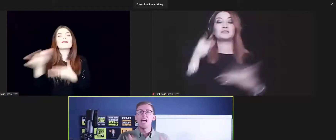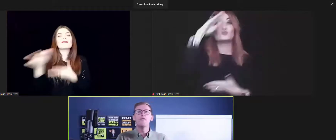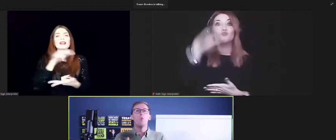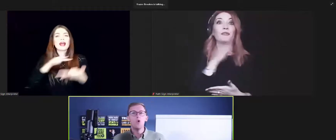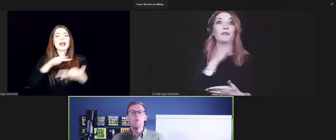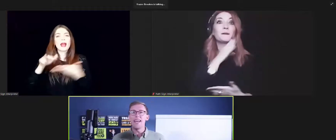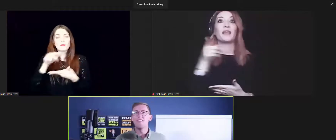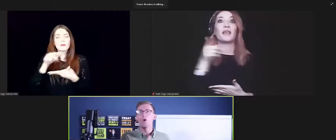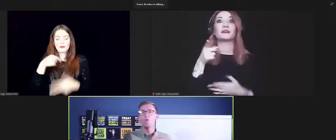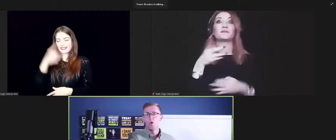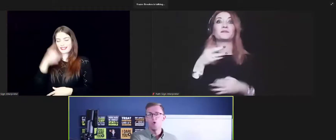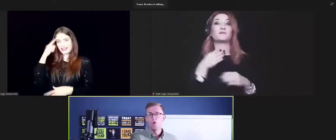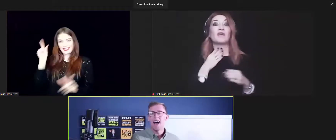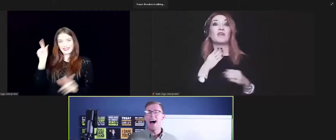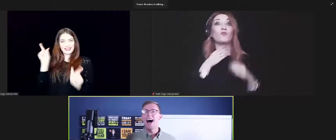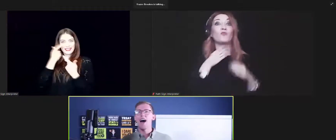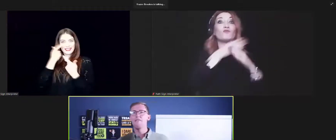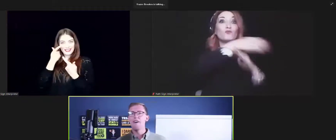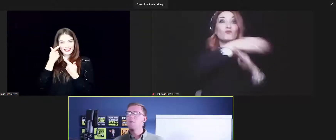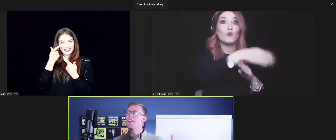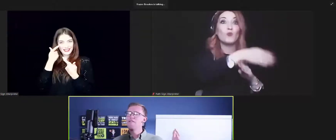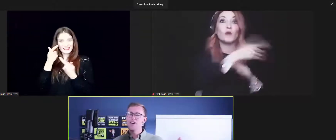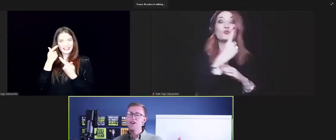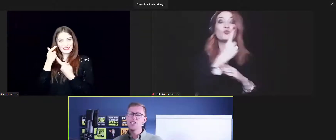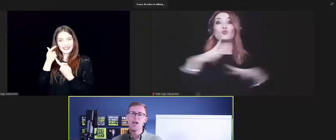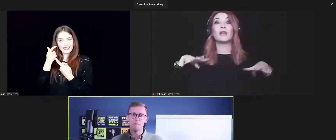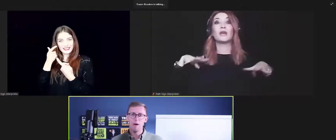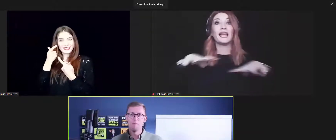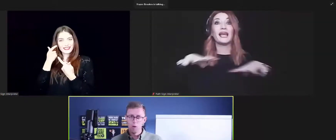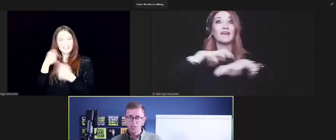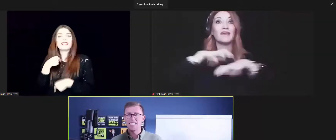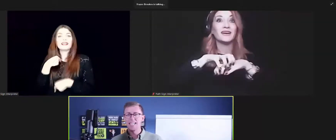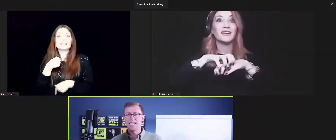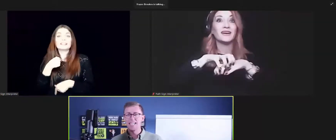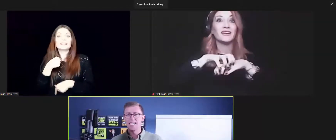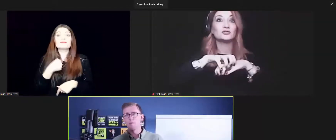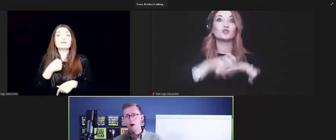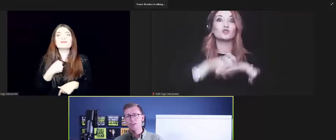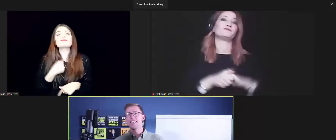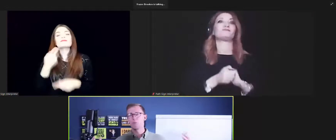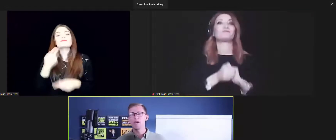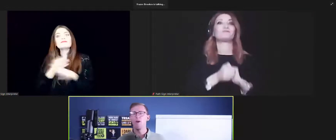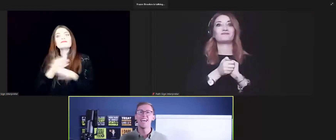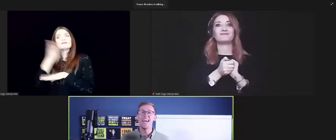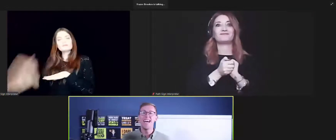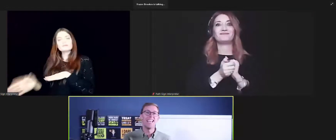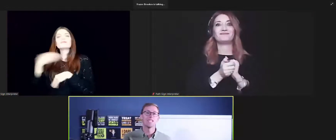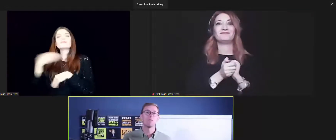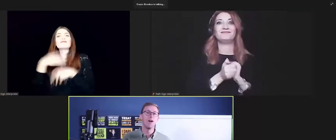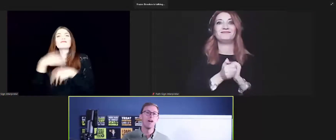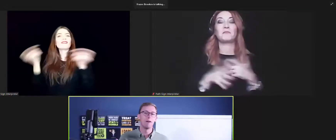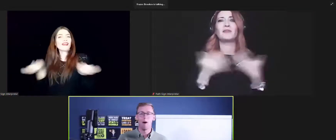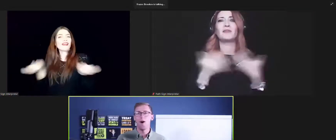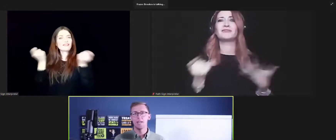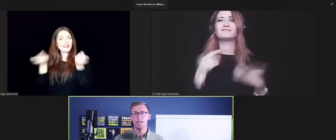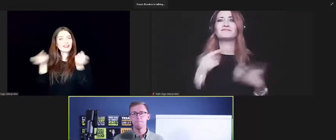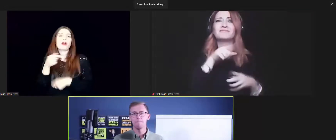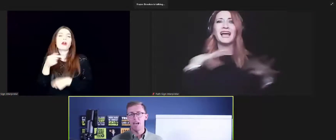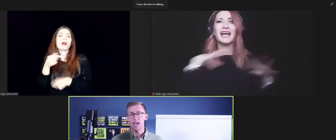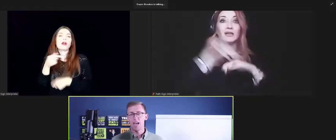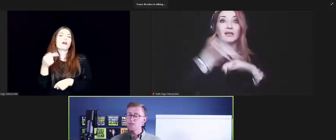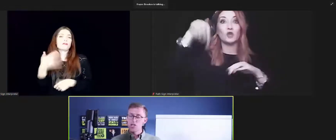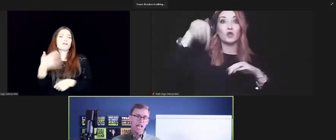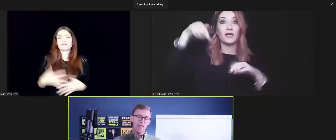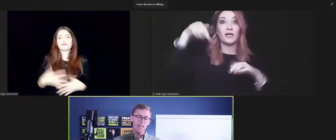the room at that event where they first heard about multi-level marketing, as we call it, network marketing. And ever